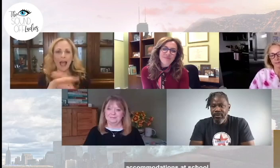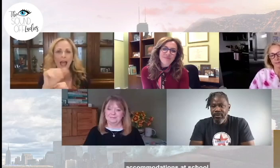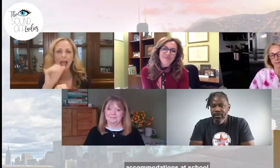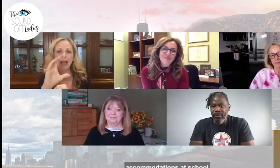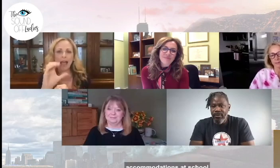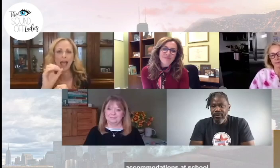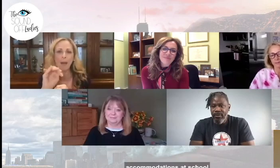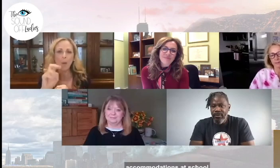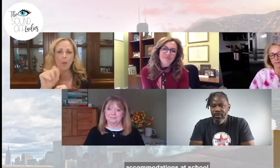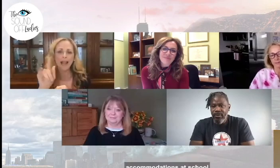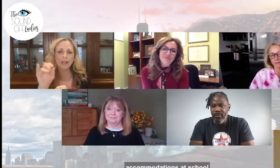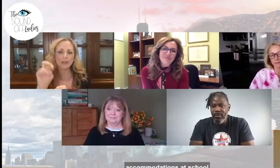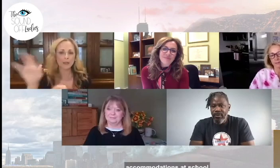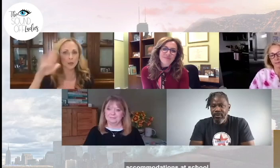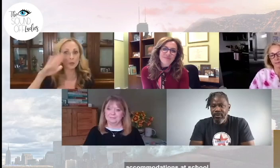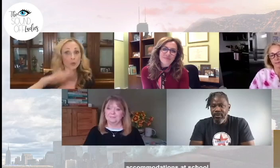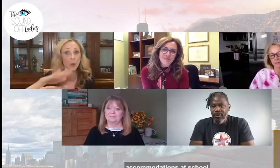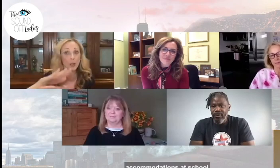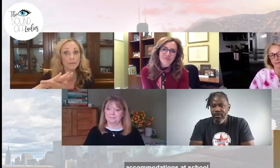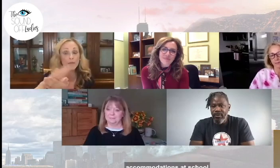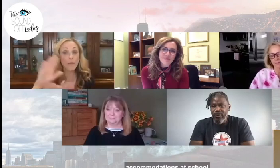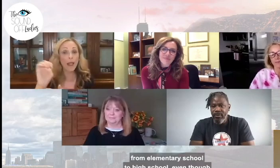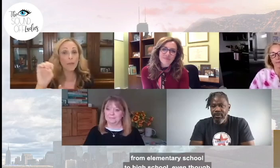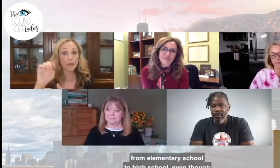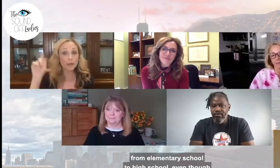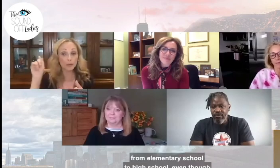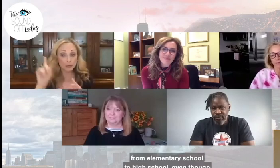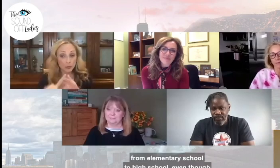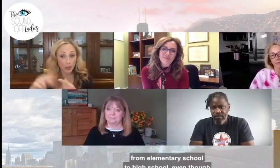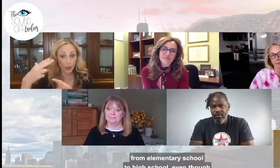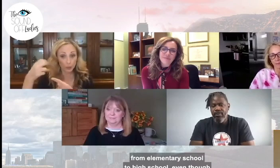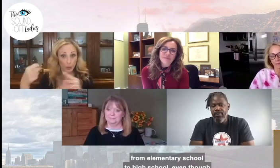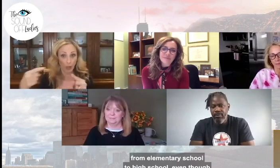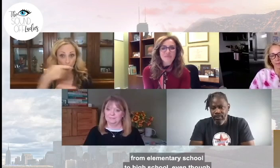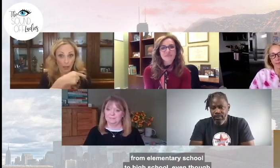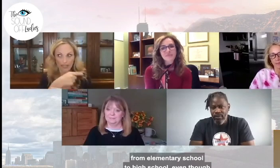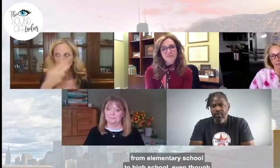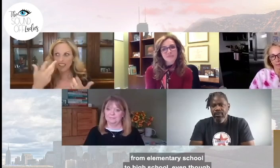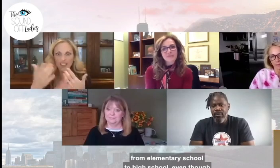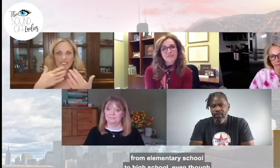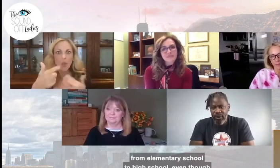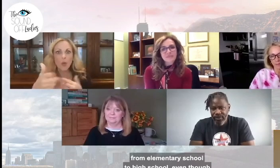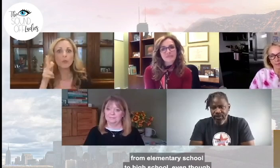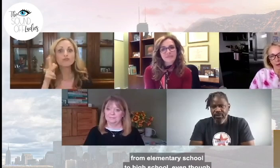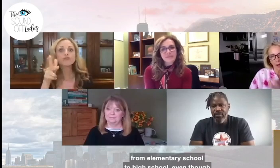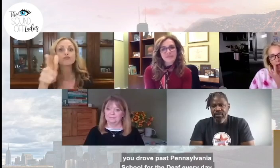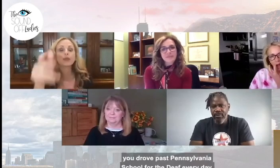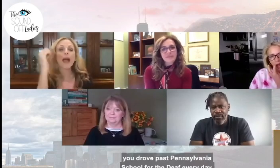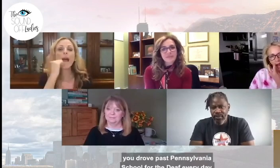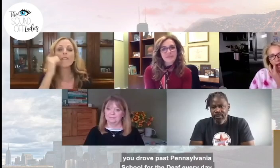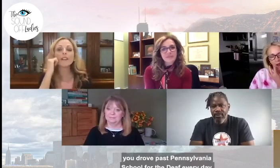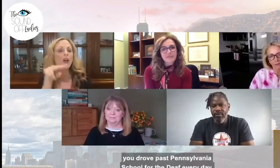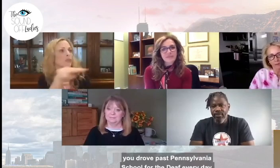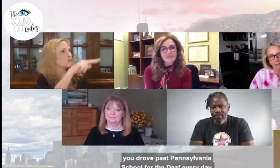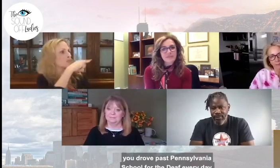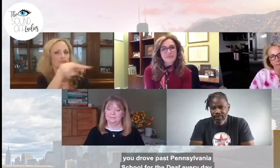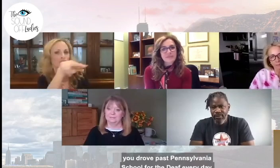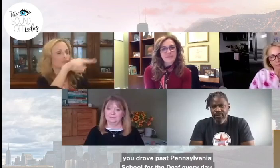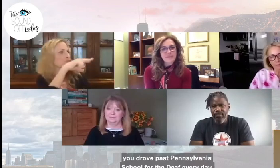I have learned that you grew up without any access to school communication in school. And every day you